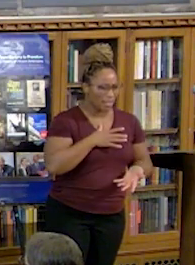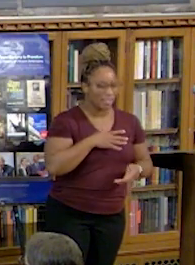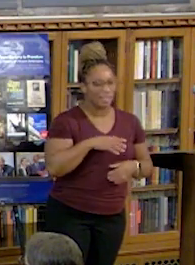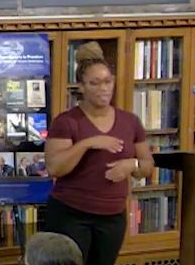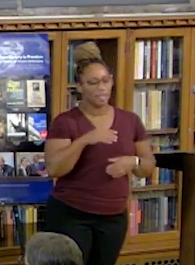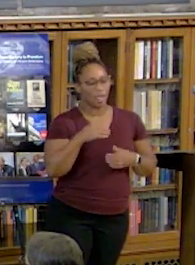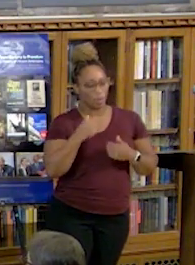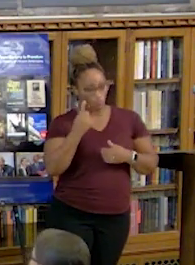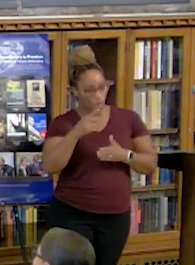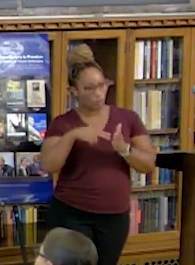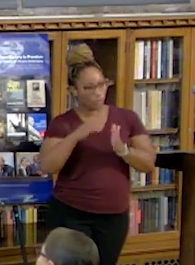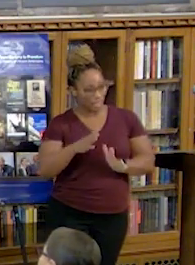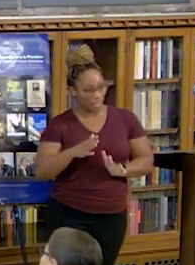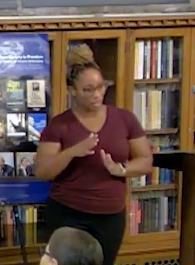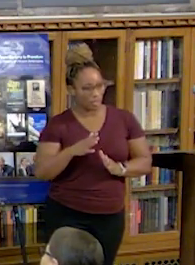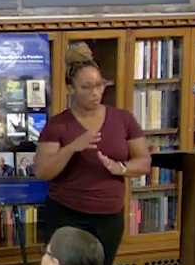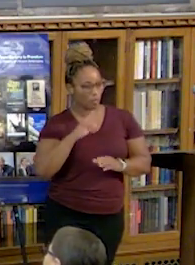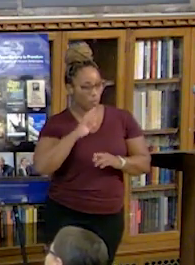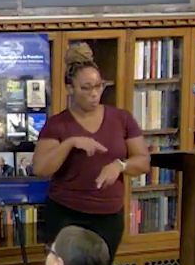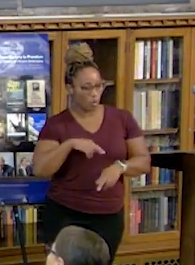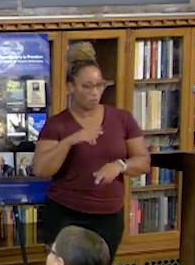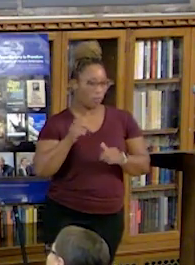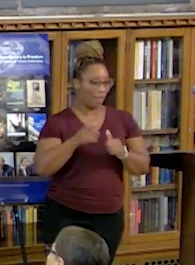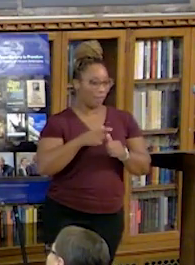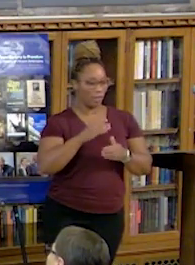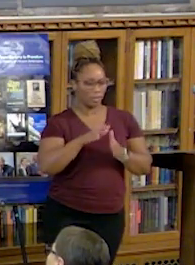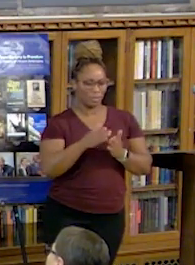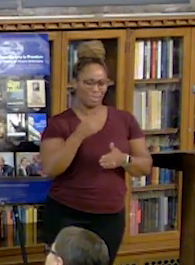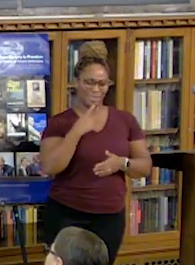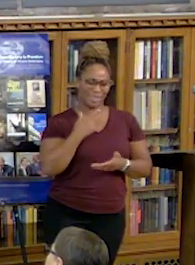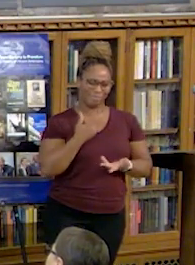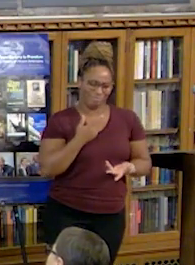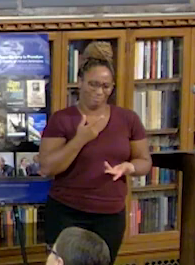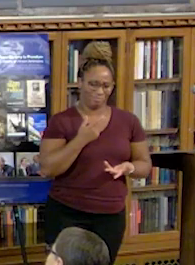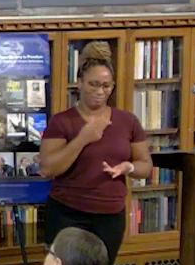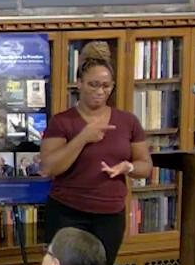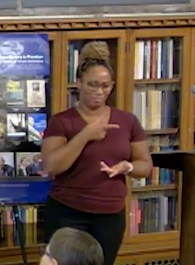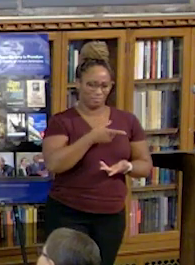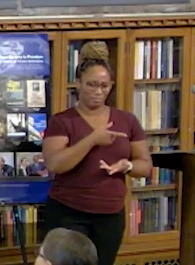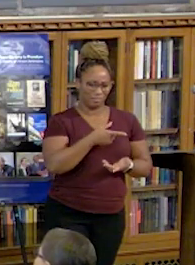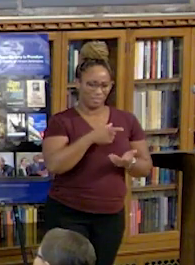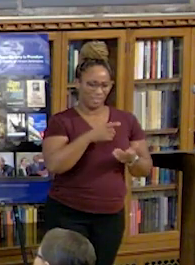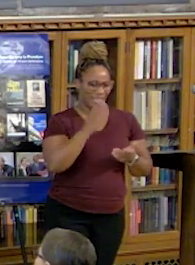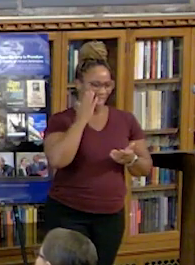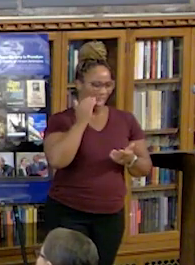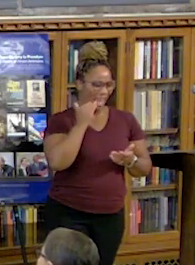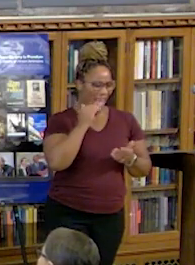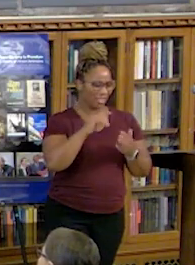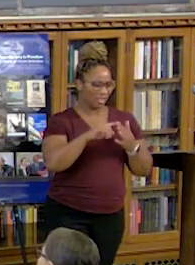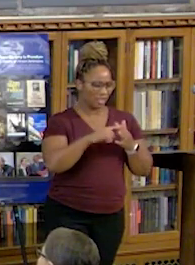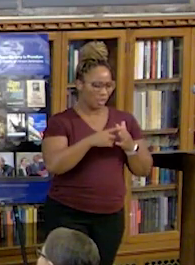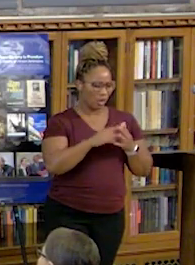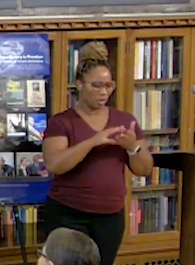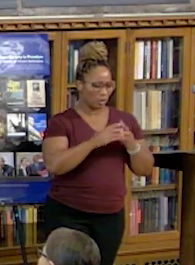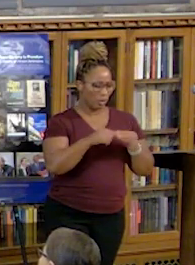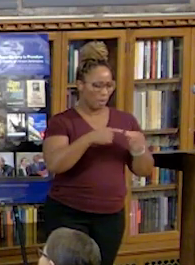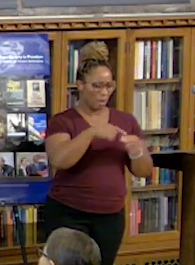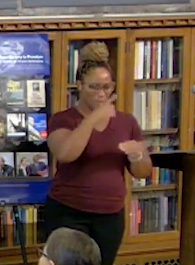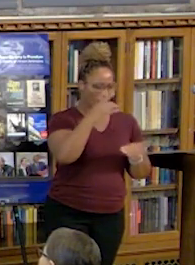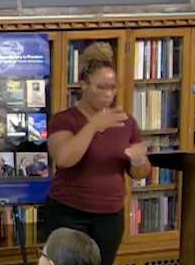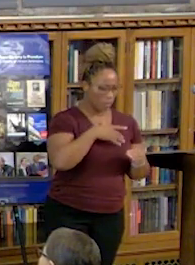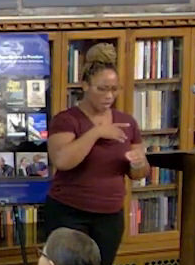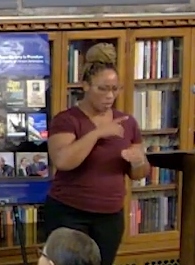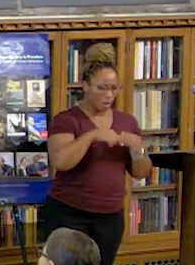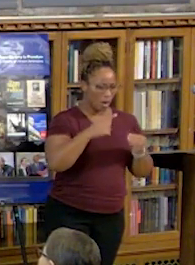have a reader of my reader reports for my first book to say well is this Head Start story really about black women or is it about